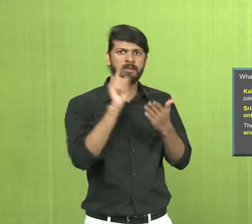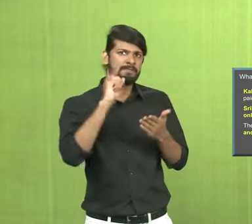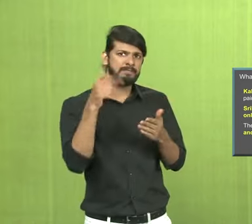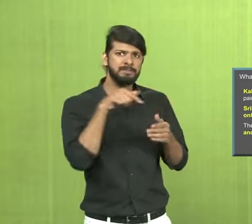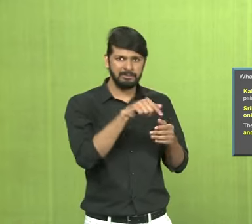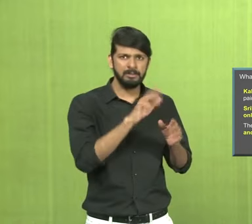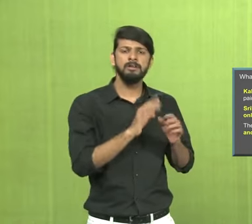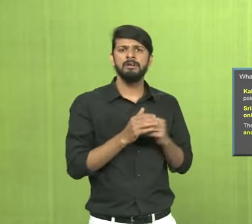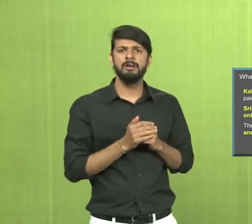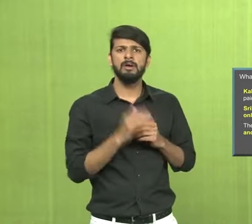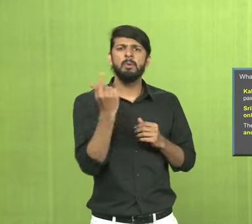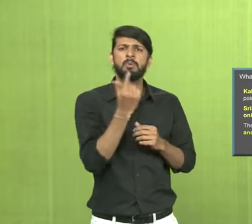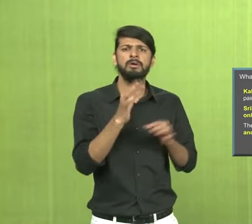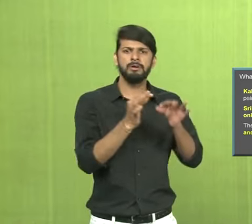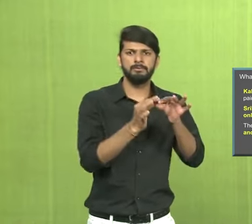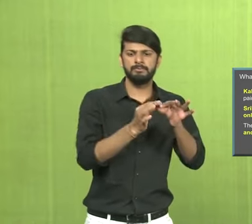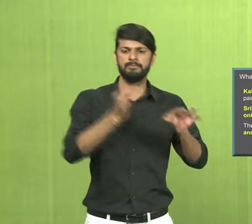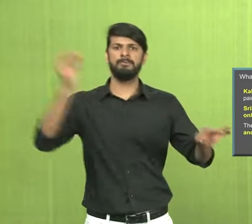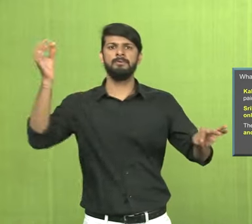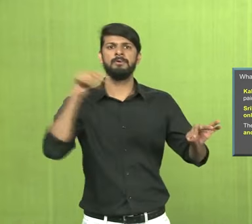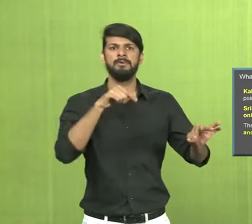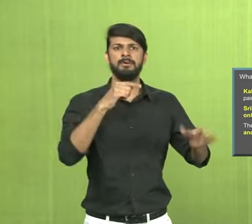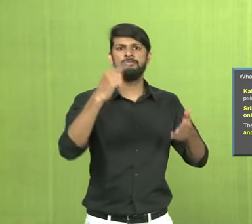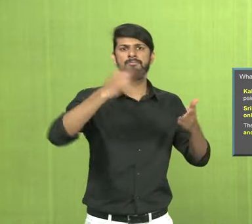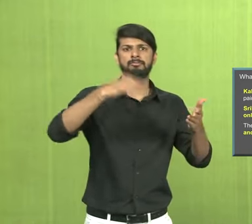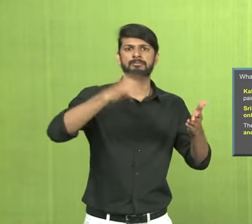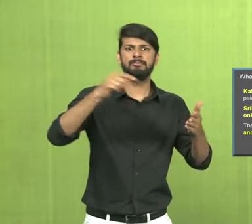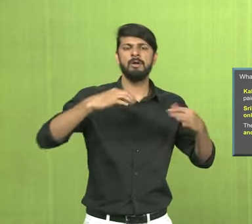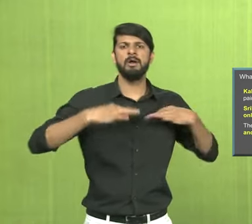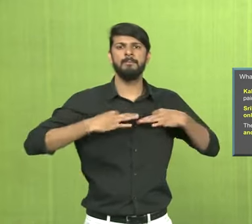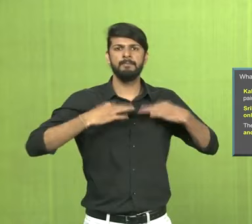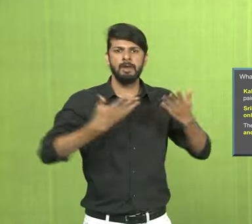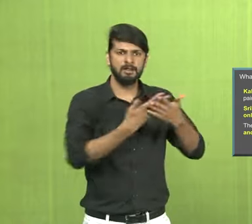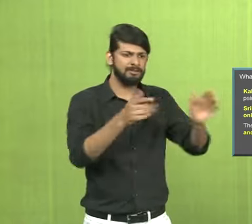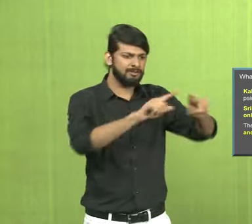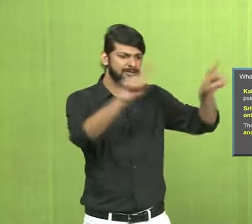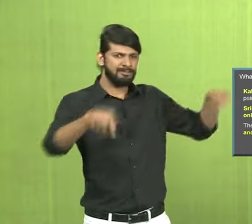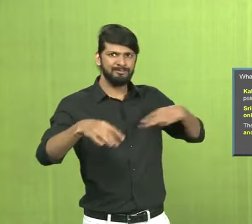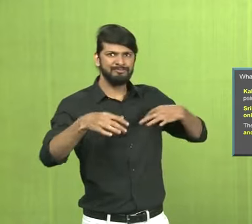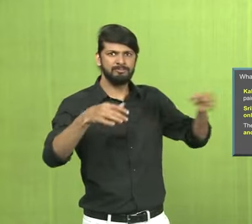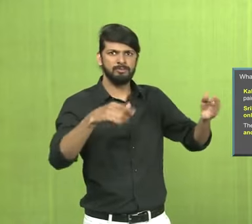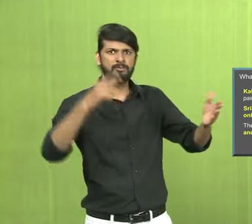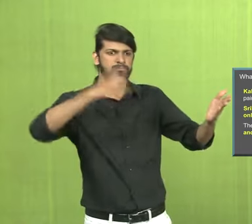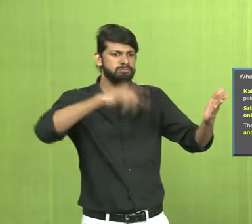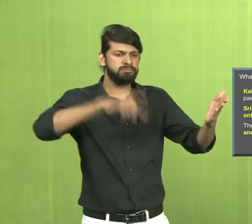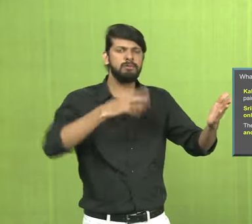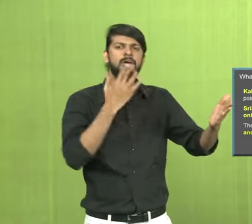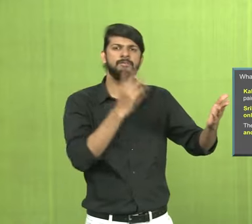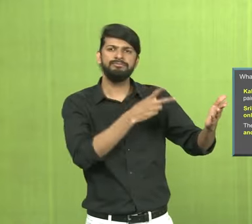Kalamkari is the style which uses the reed pen and colors to